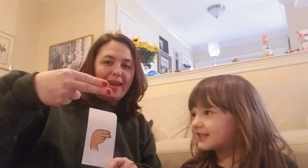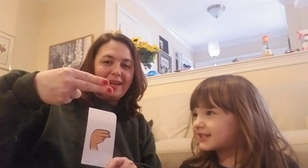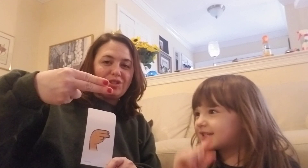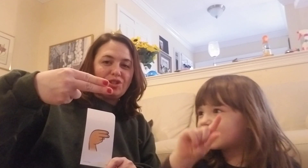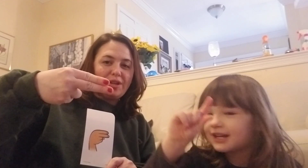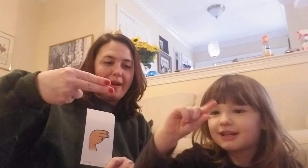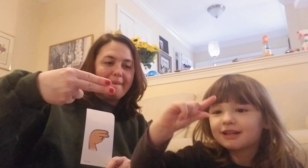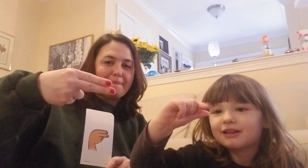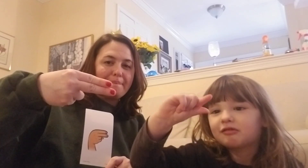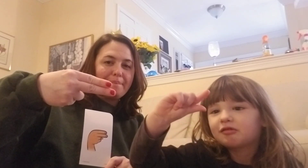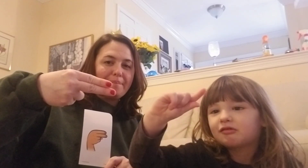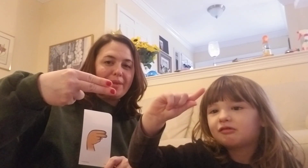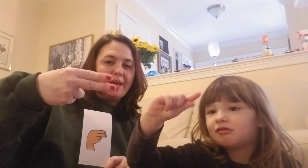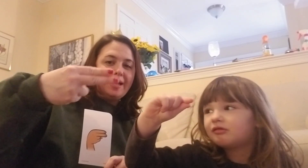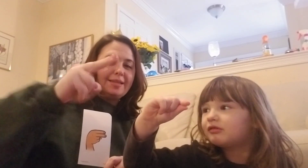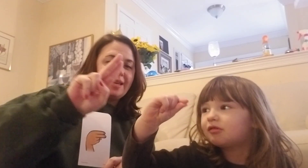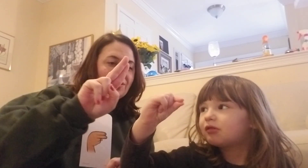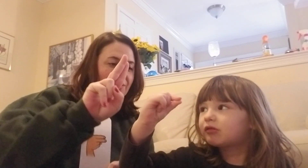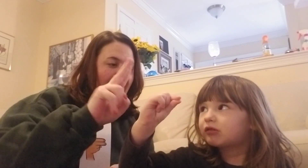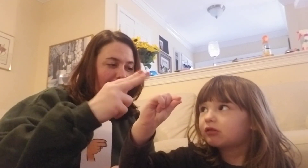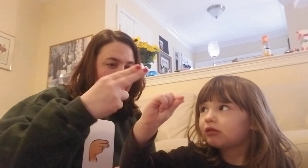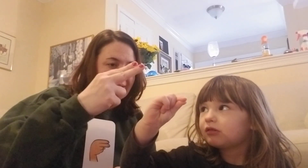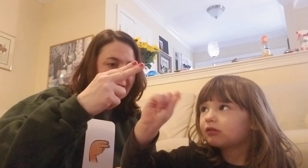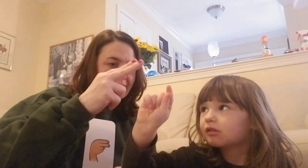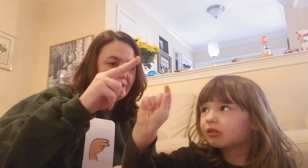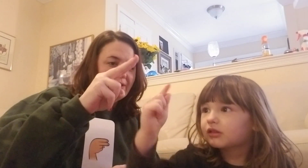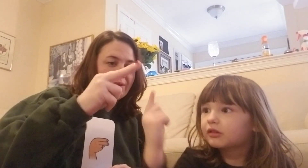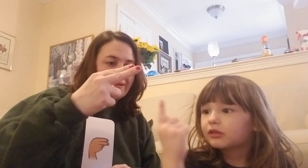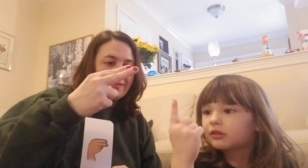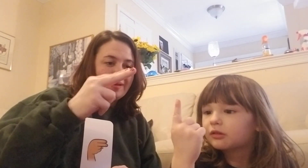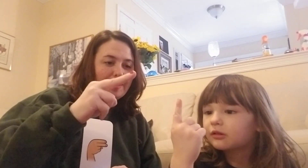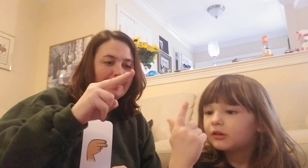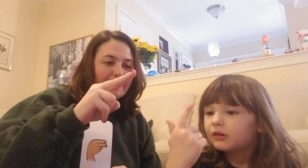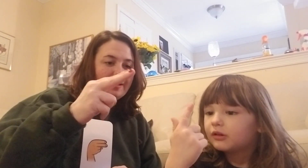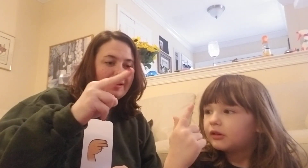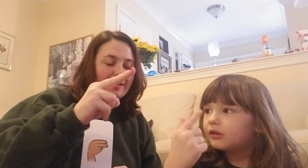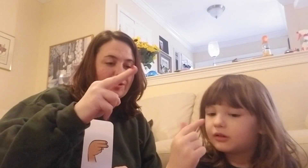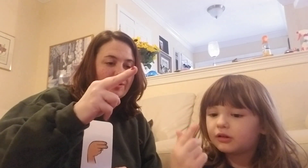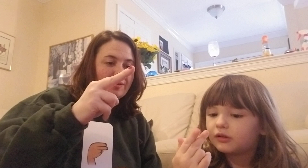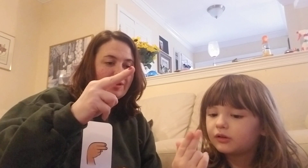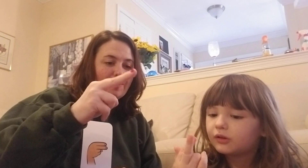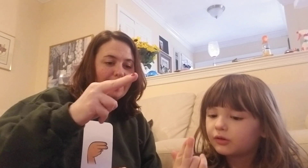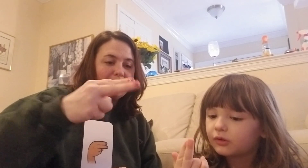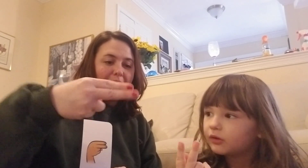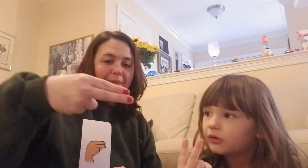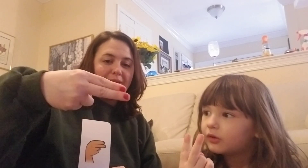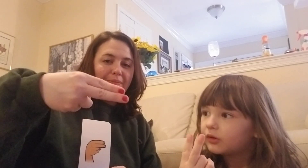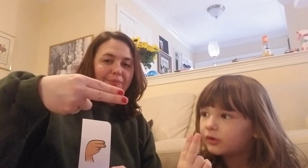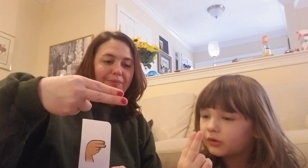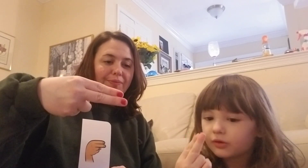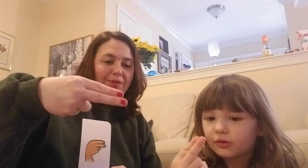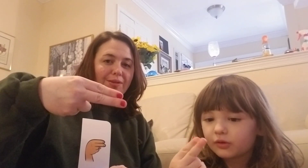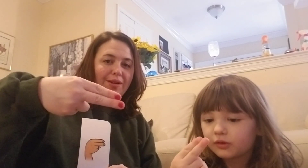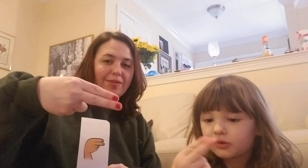H. Take two hands, the two fingers. The two fingers, yep, and then tilt it on the